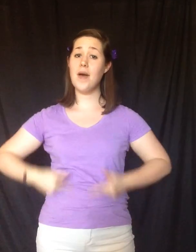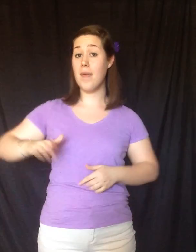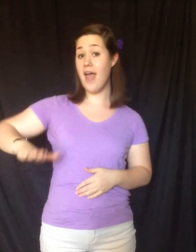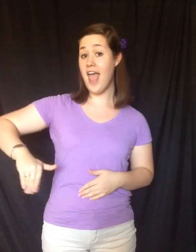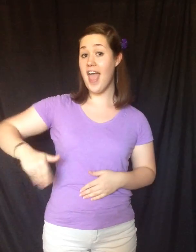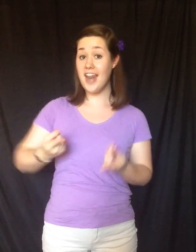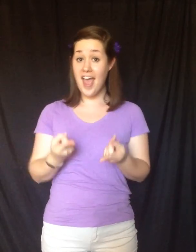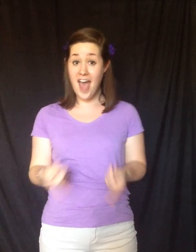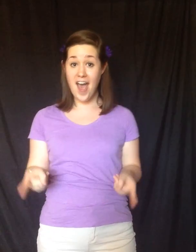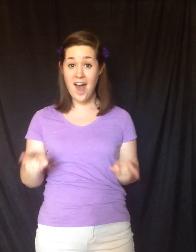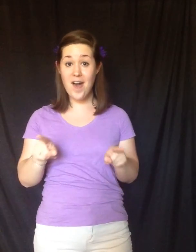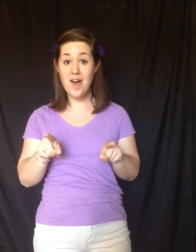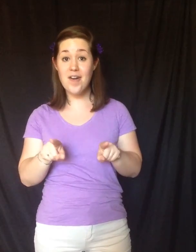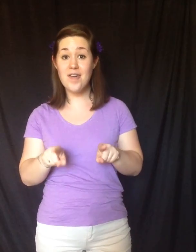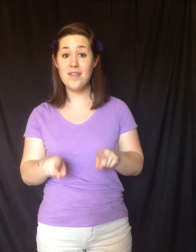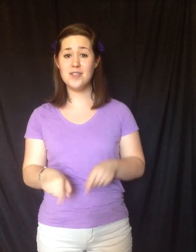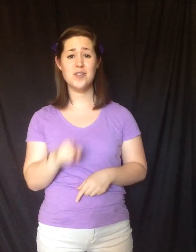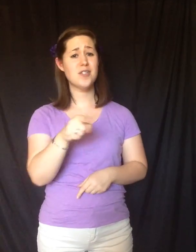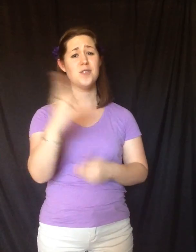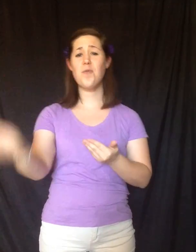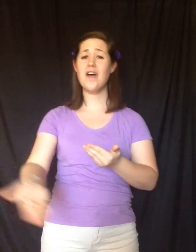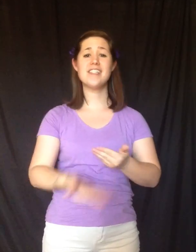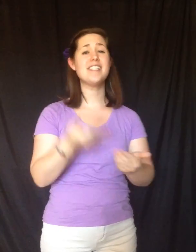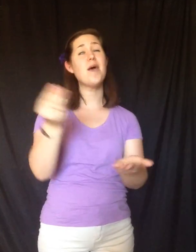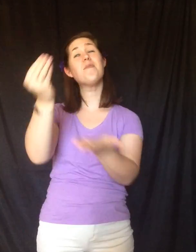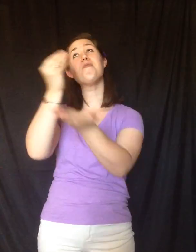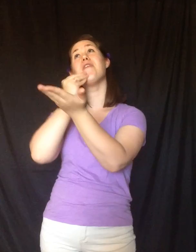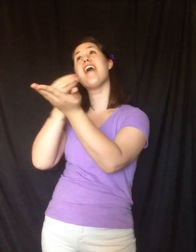up ahead now You're just one step away